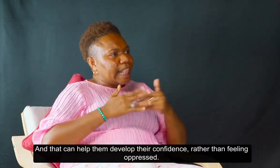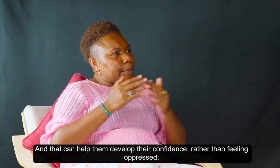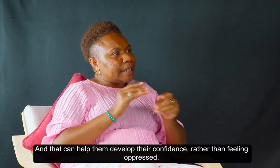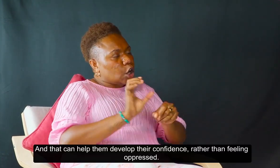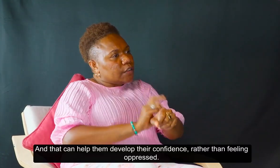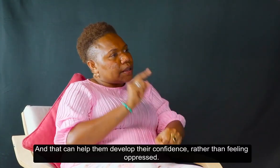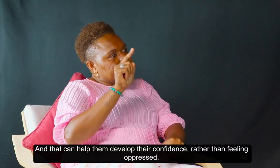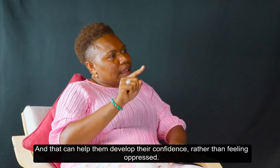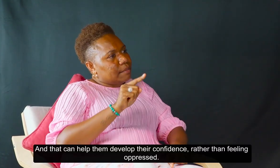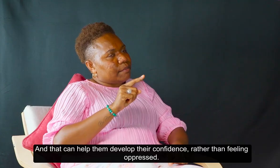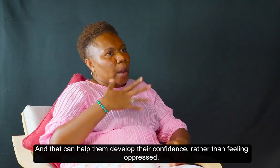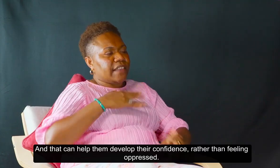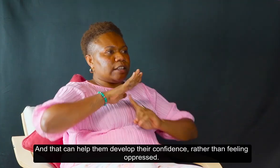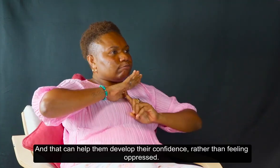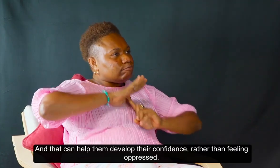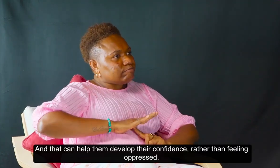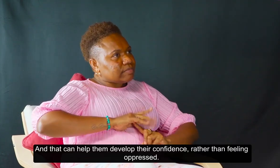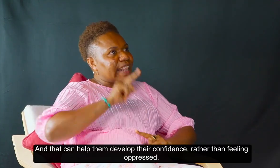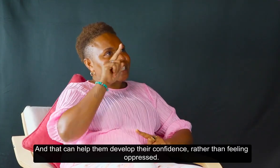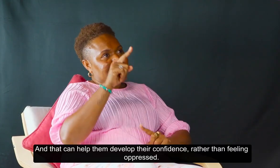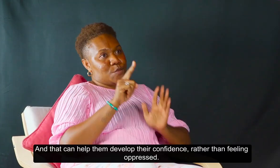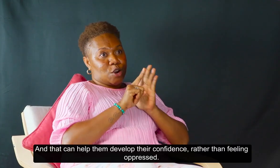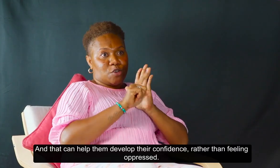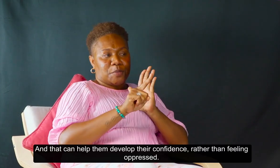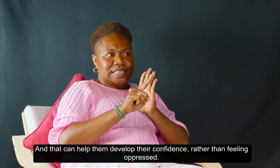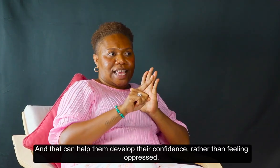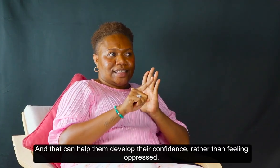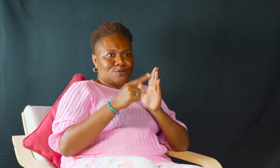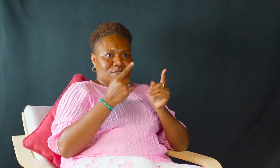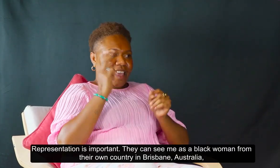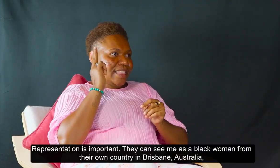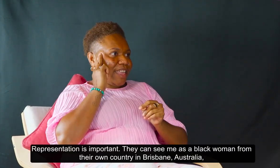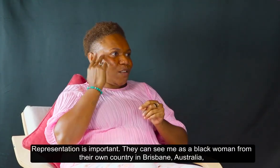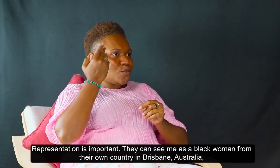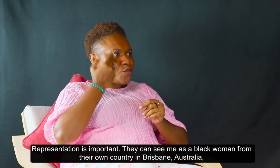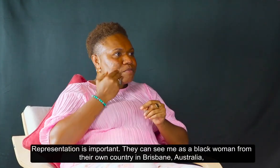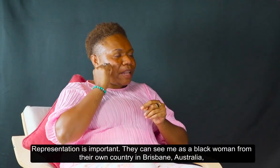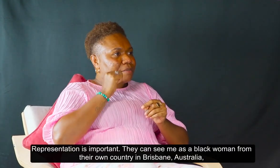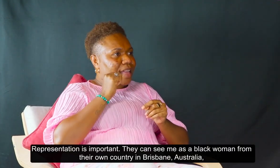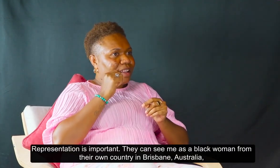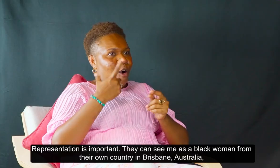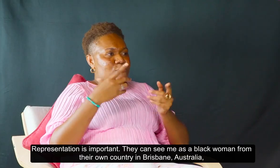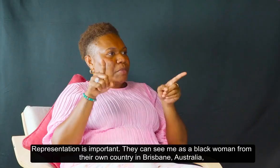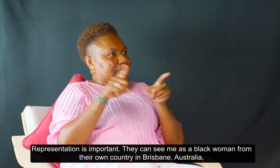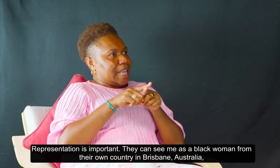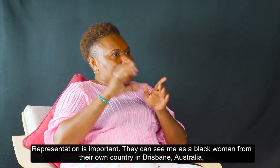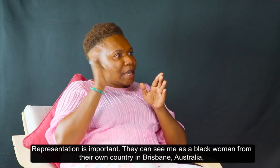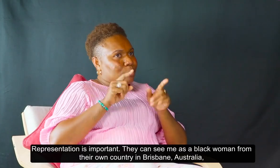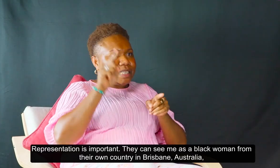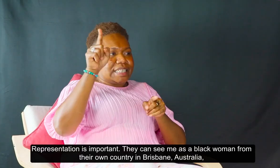And that can help them develop their confidence rather than feeling oppressed. Representation is important. They can see me as